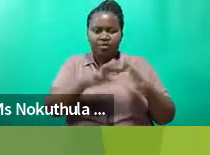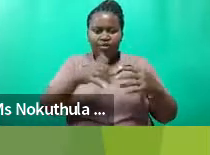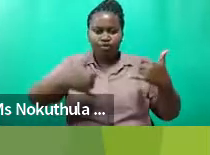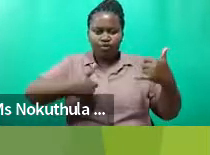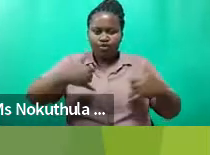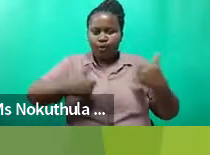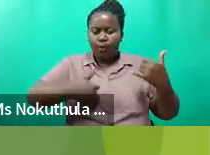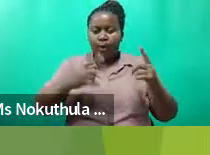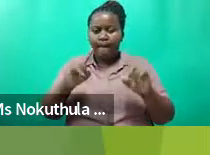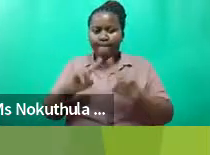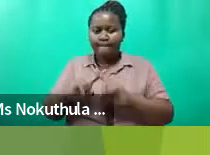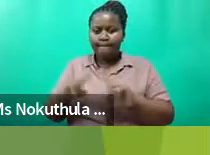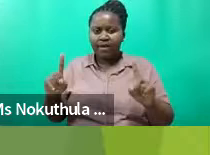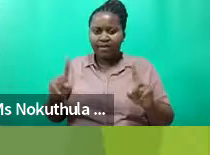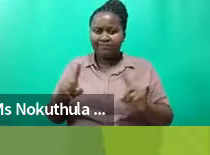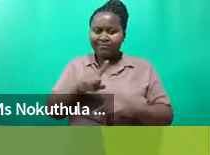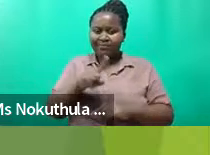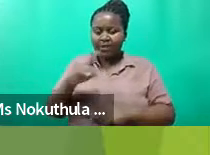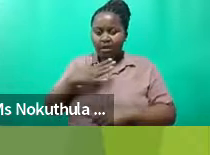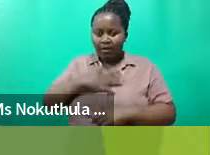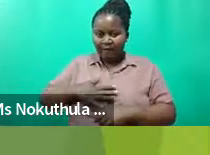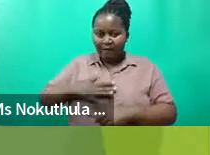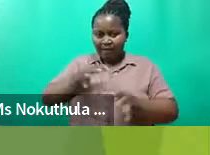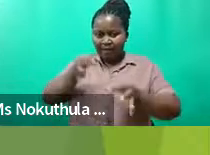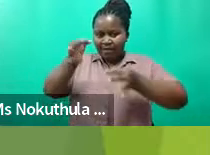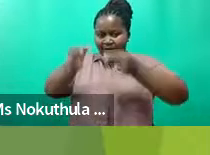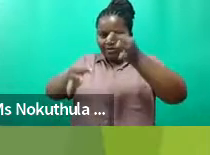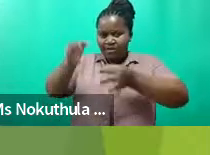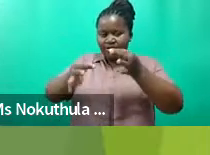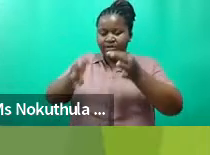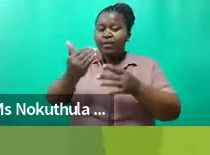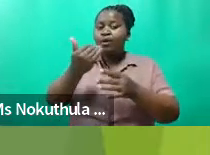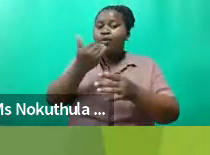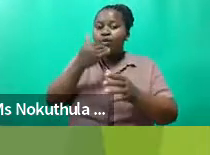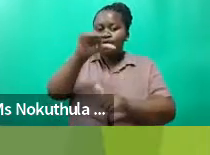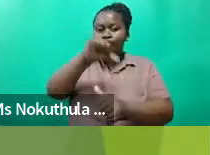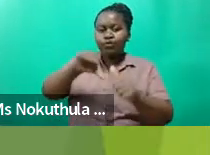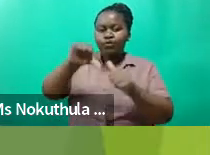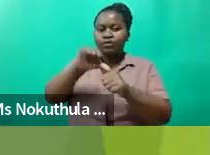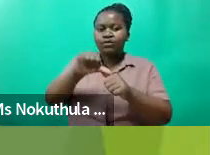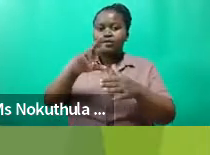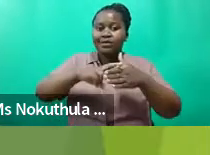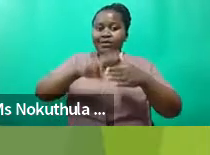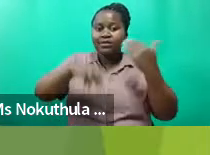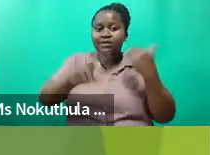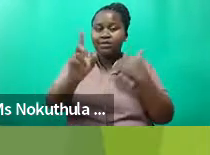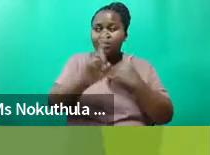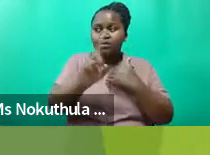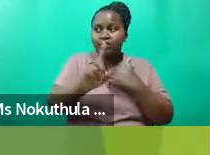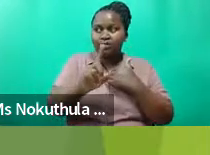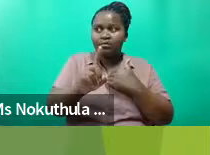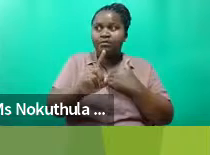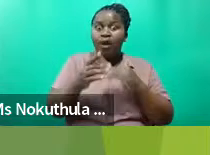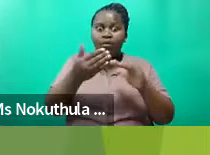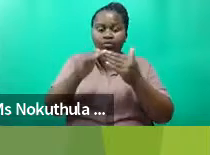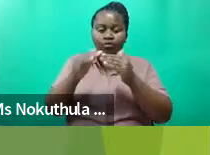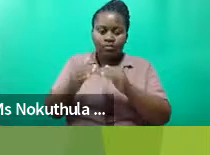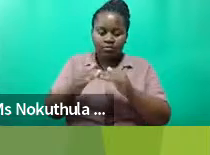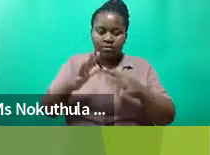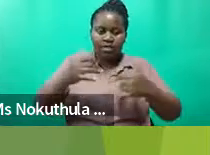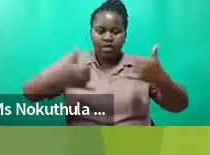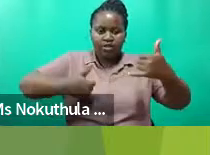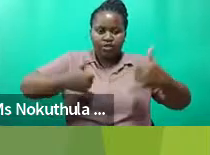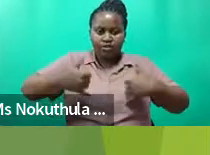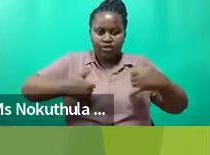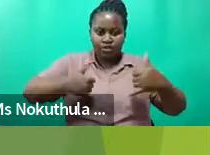However, they feel judged by the society, and as a result of this, what is supposed to be an enjoyable experience